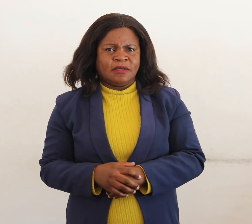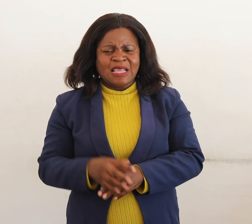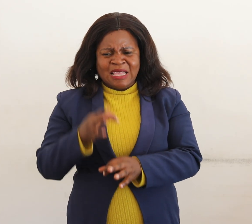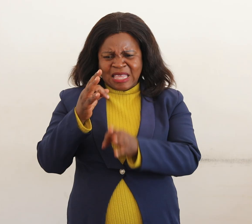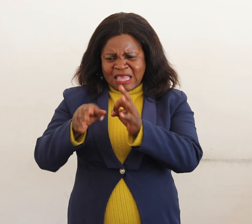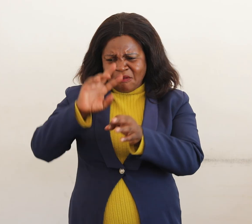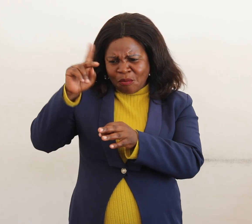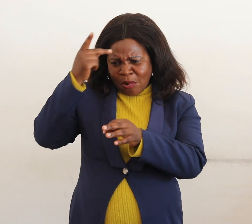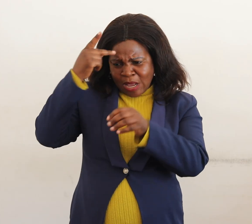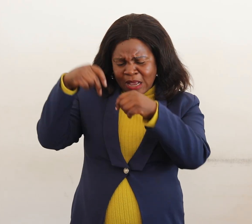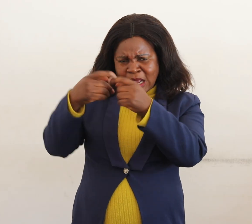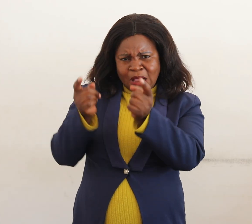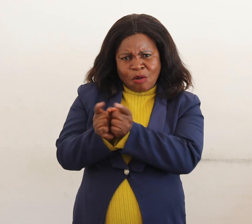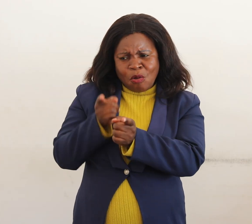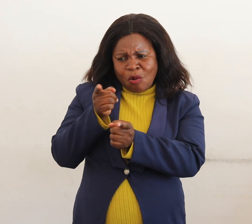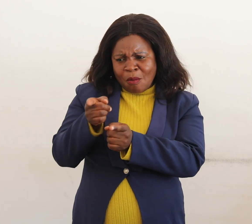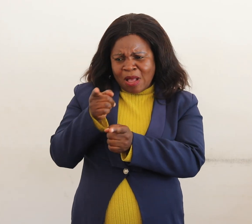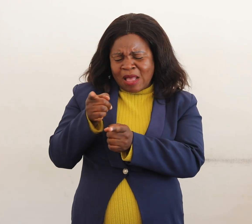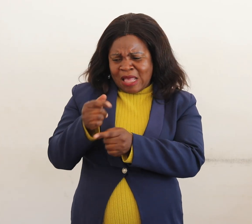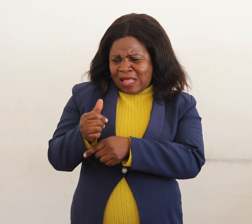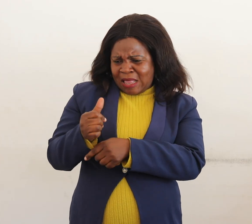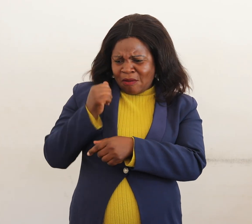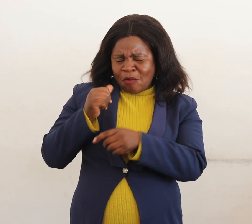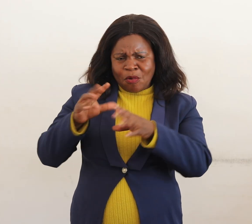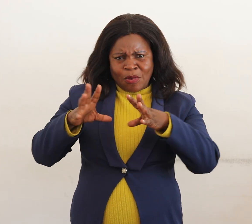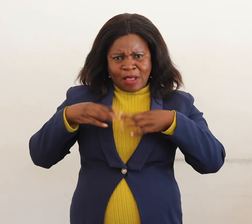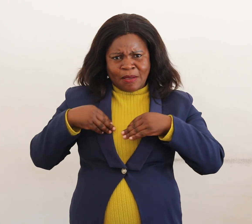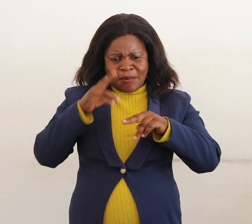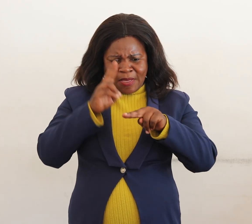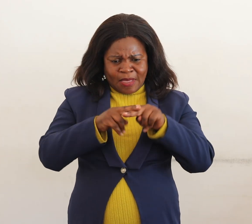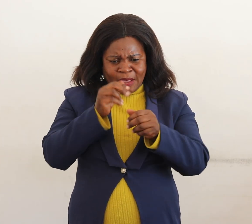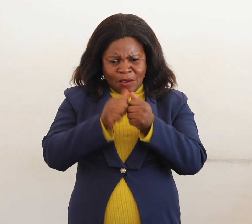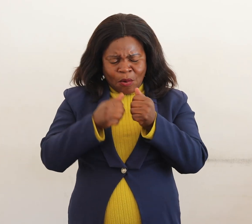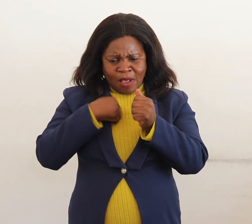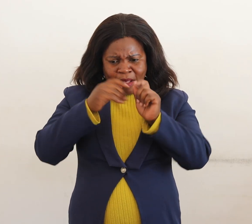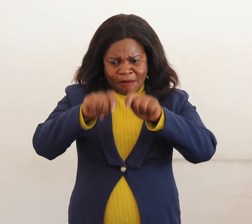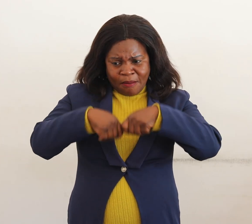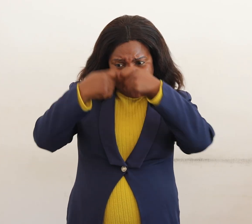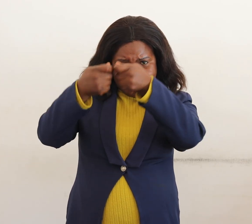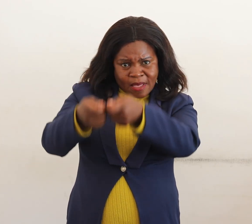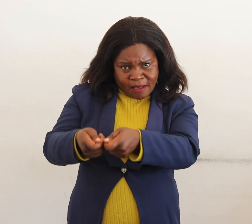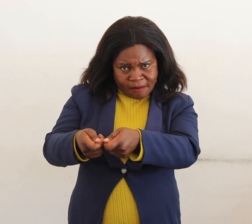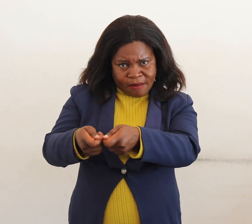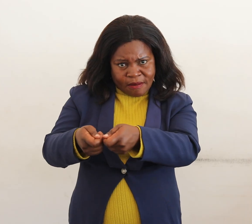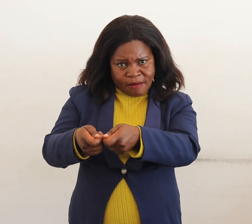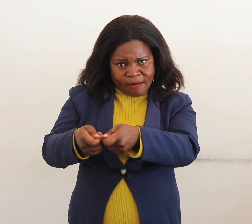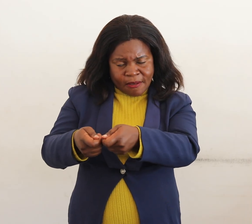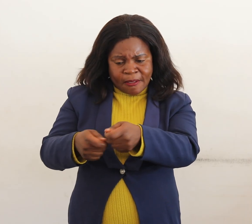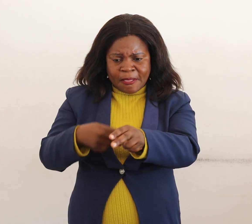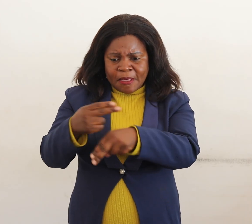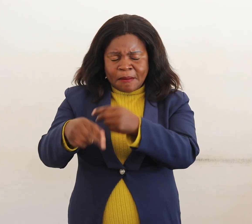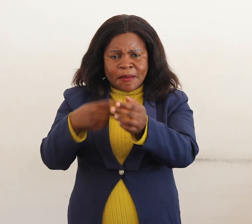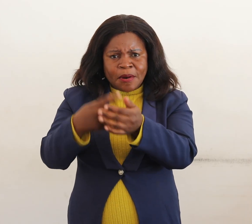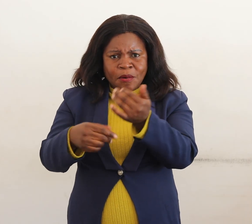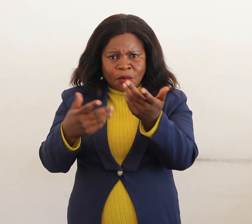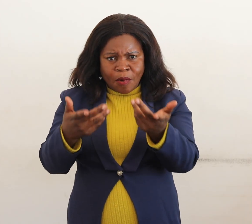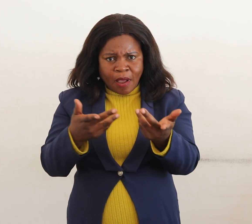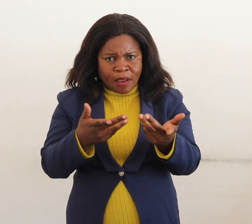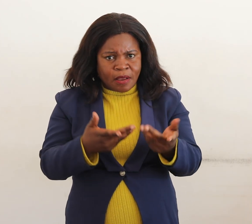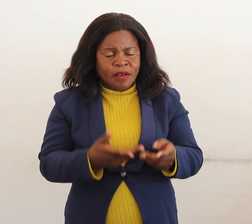refuses to accept a seat that has been allocated to it, the Electoral Commission must give